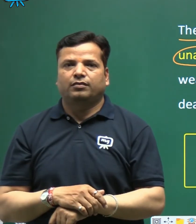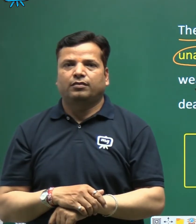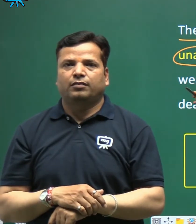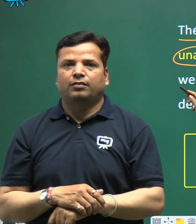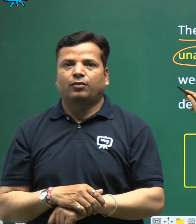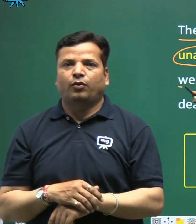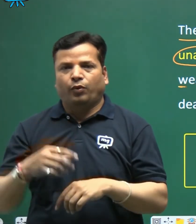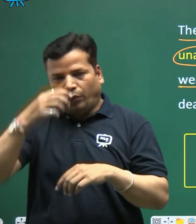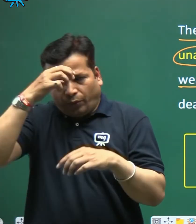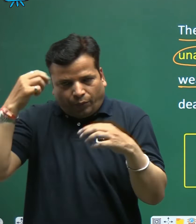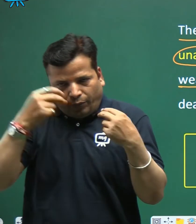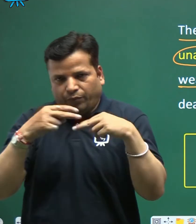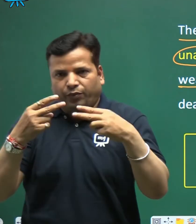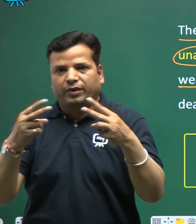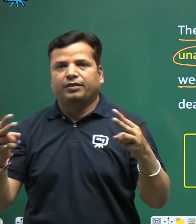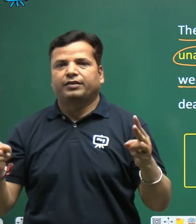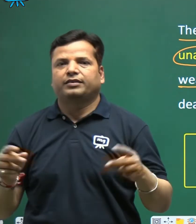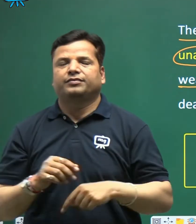weather